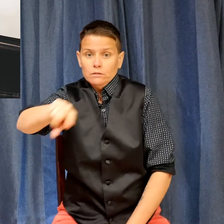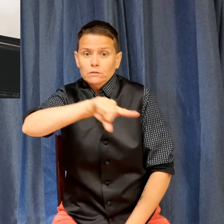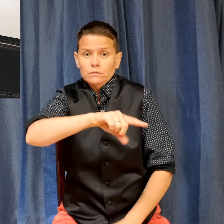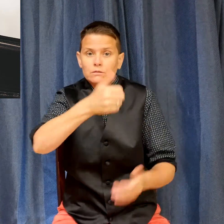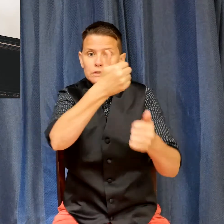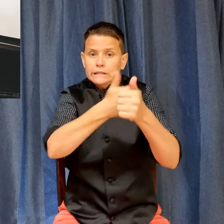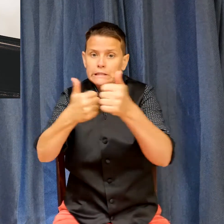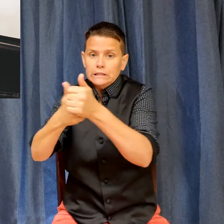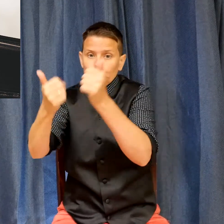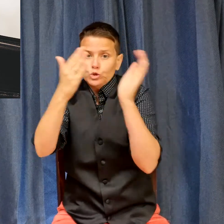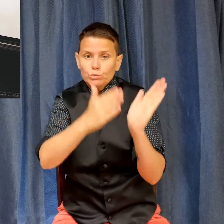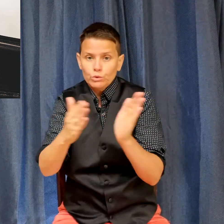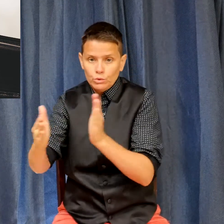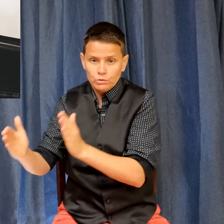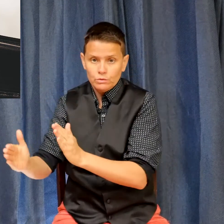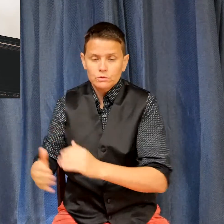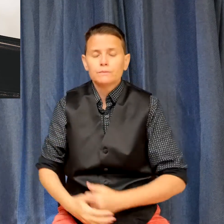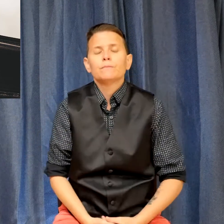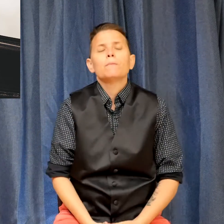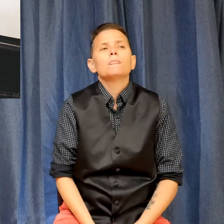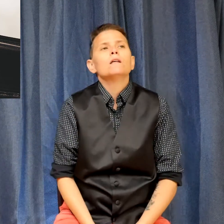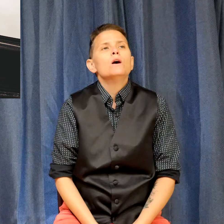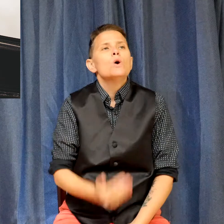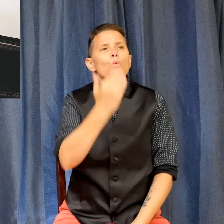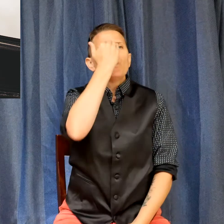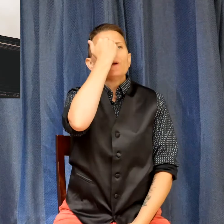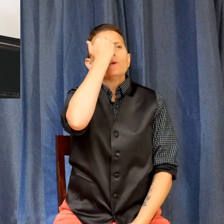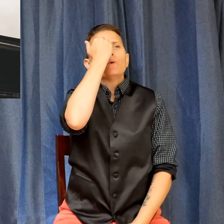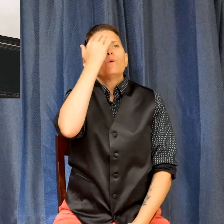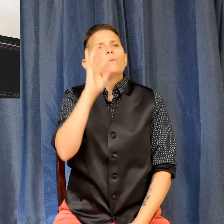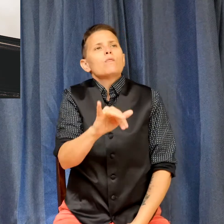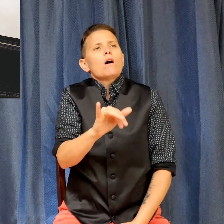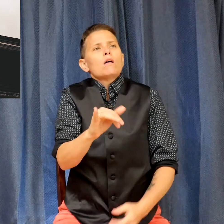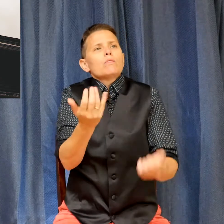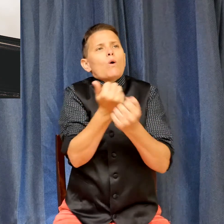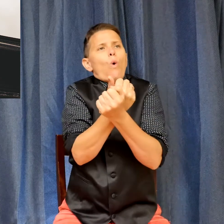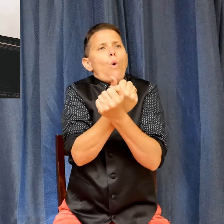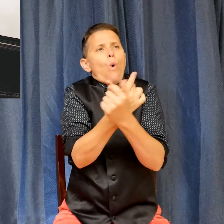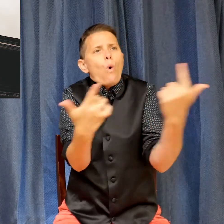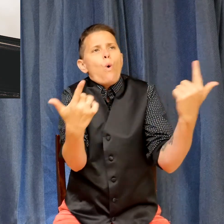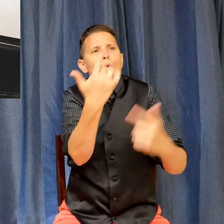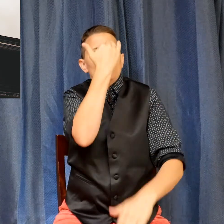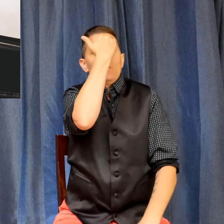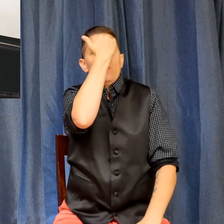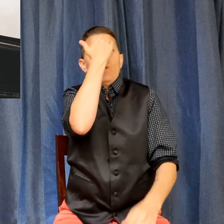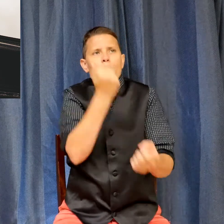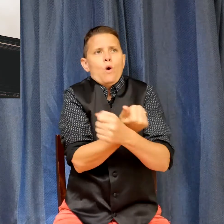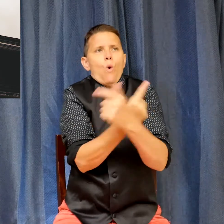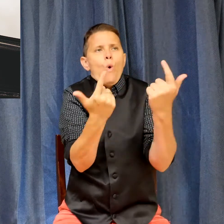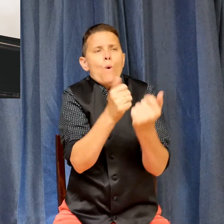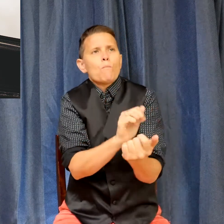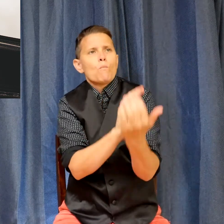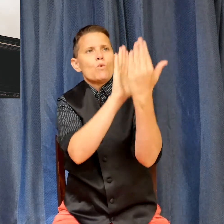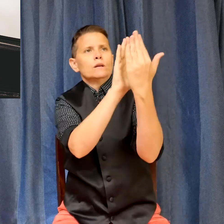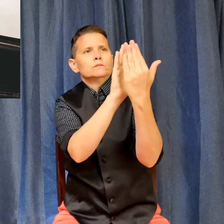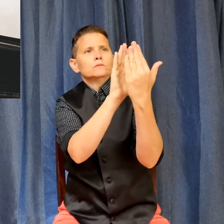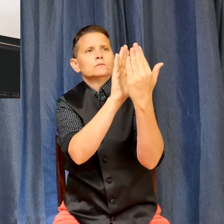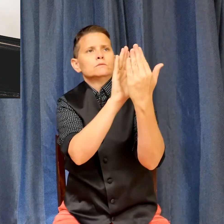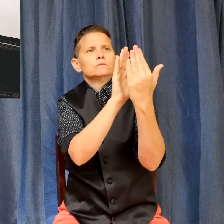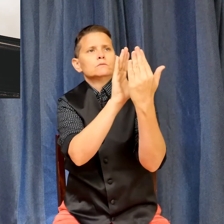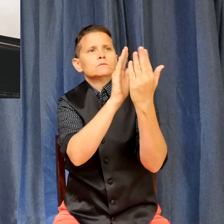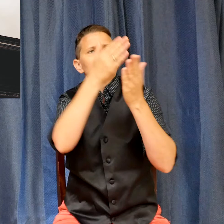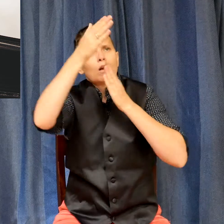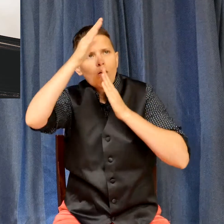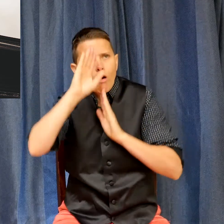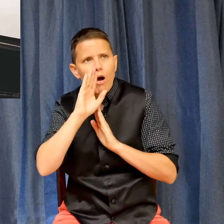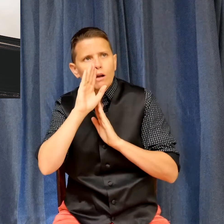all-powerful, all-present, omniscient presence of God is absolutely immersed in all of life's